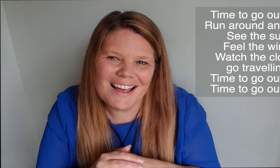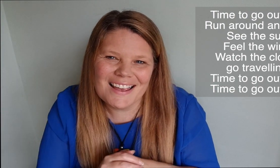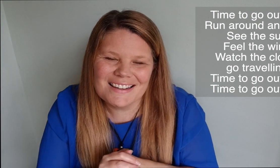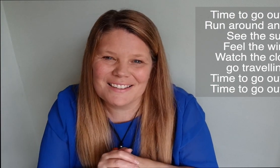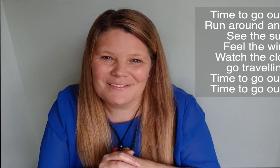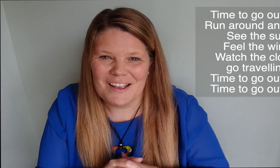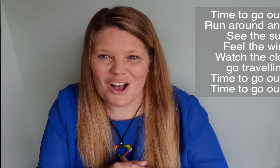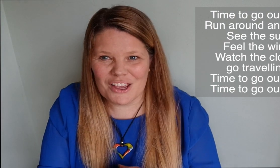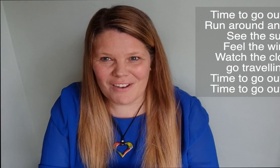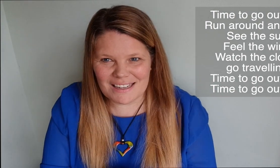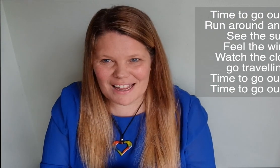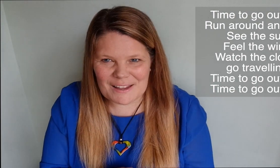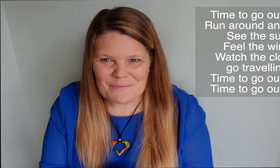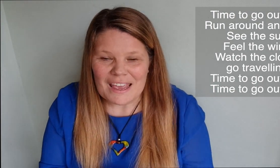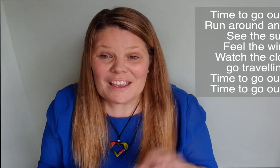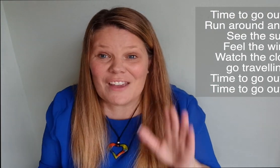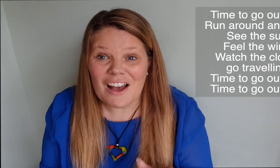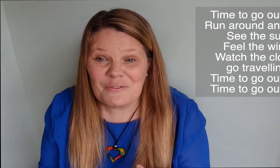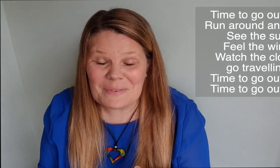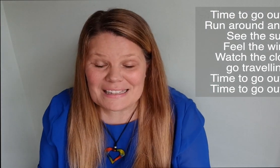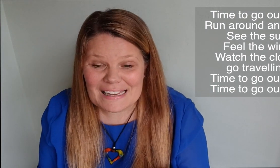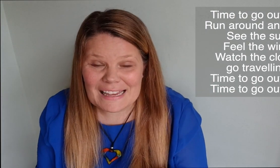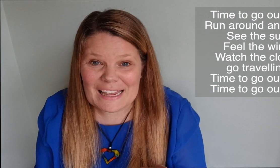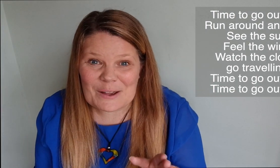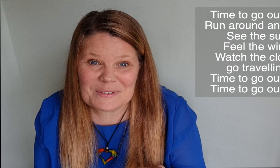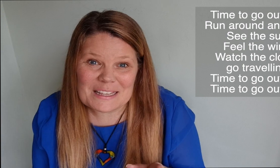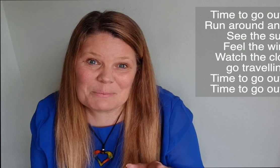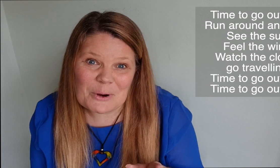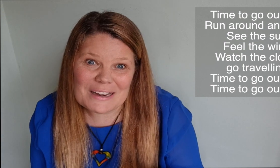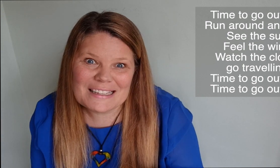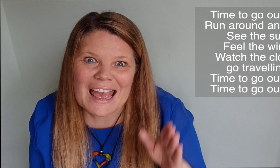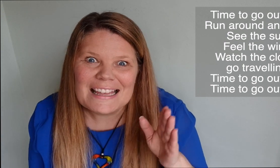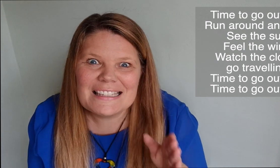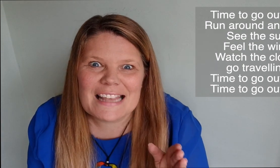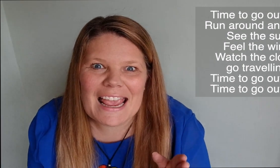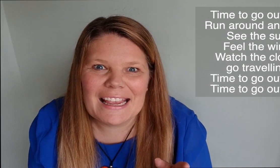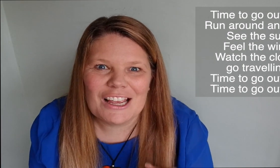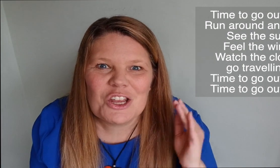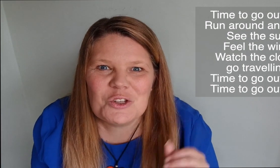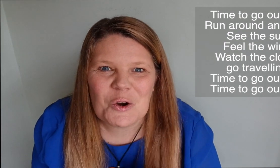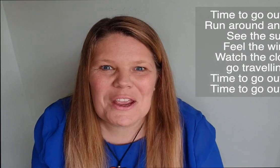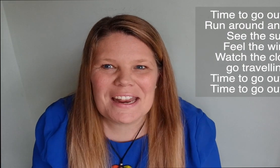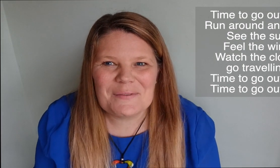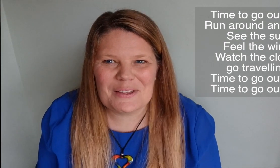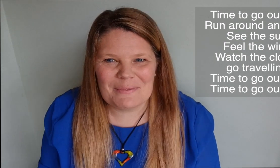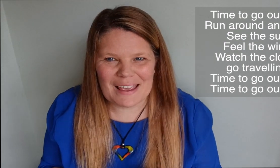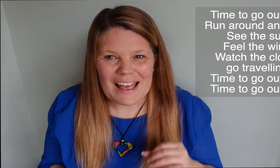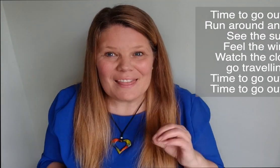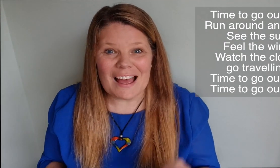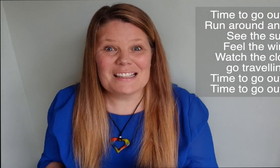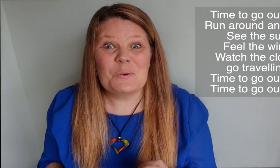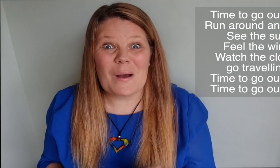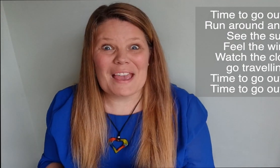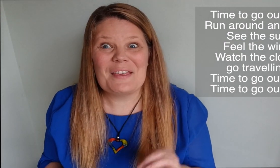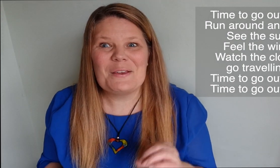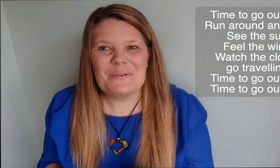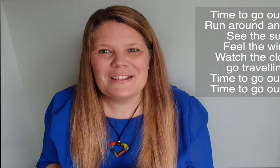outside. Are you ready? If you haven't been singing up to this point, sing, join in with me. That's the way that you will learn